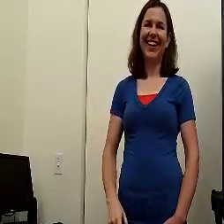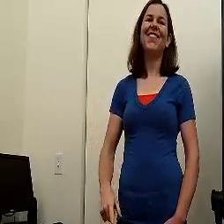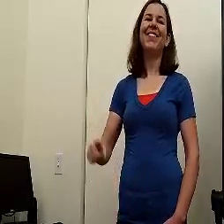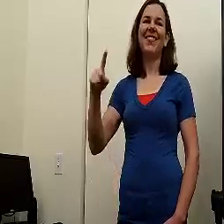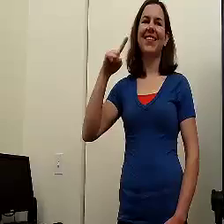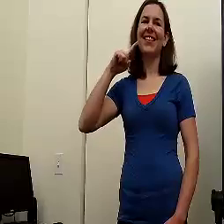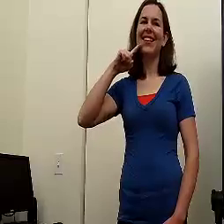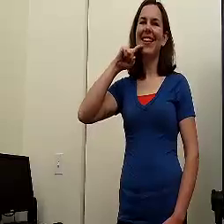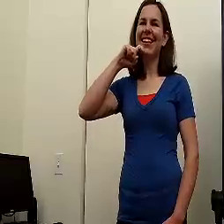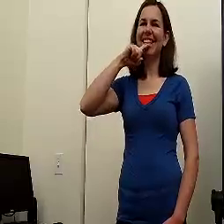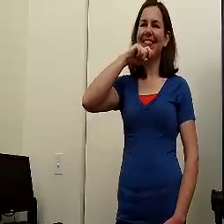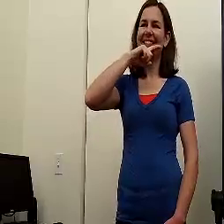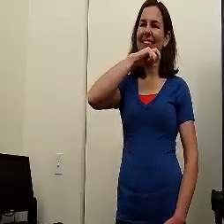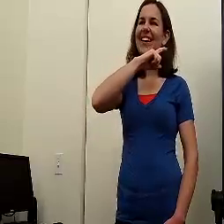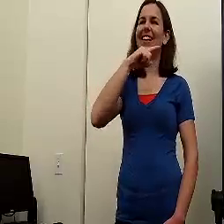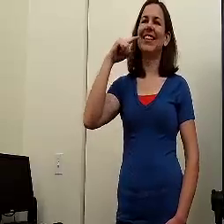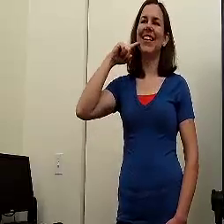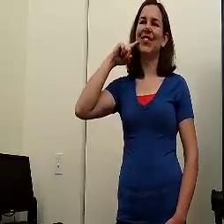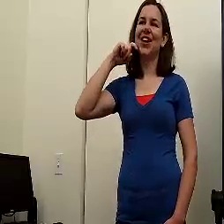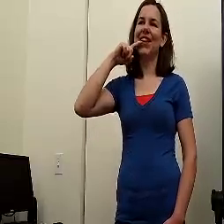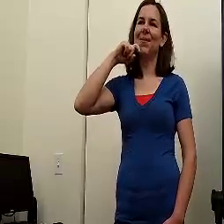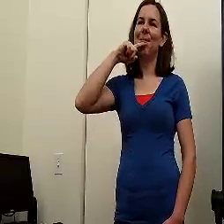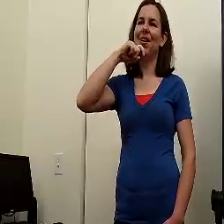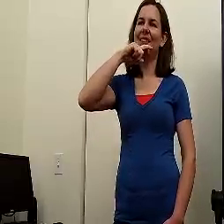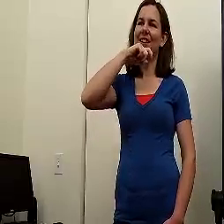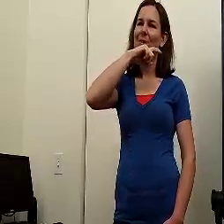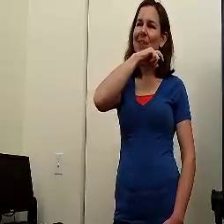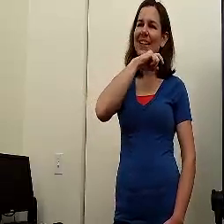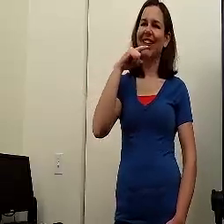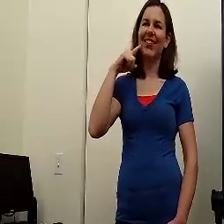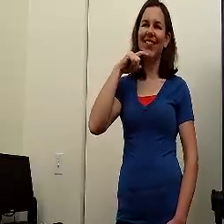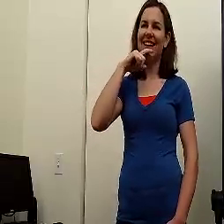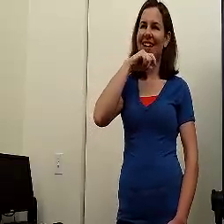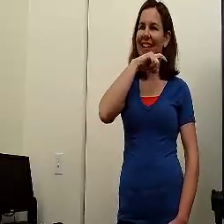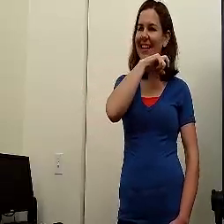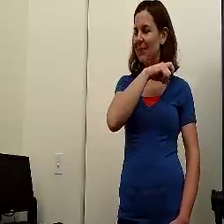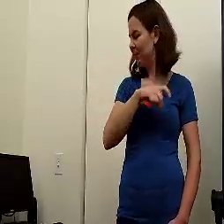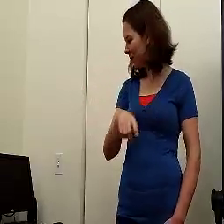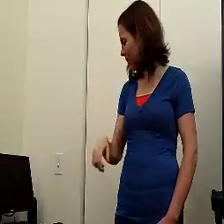go. So cereal, it's like you're drawing the milk that's dribbling down your chin.